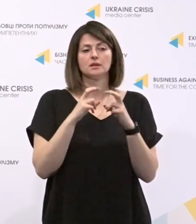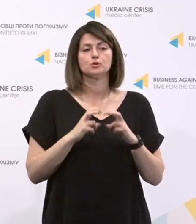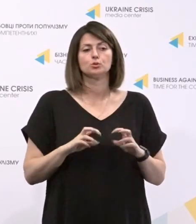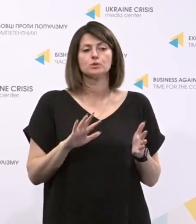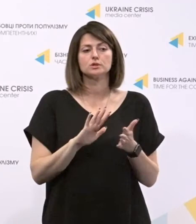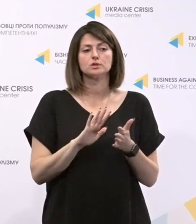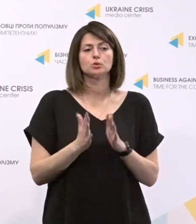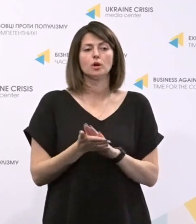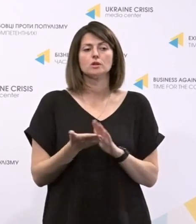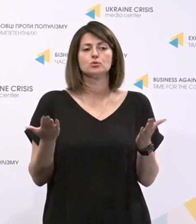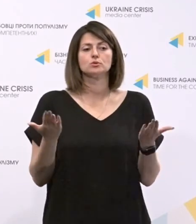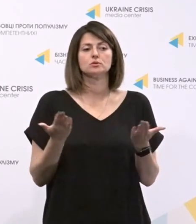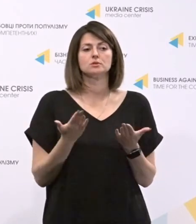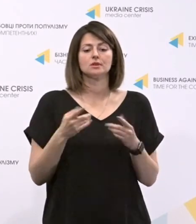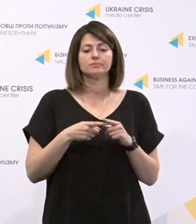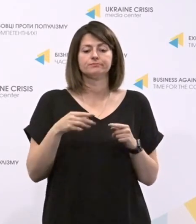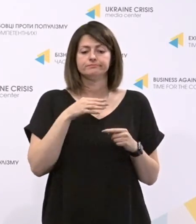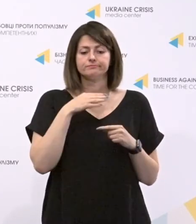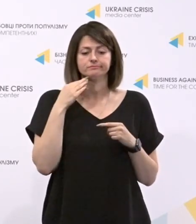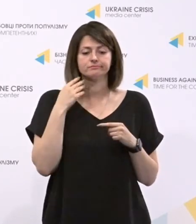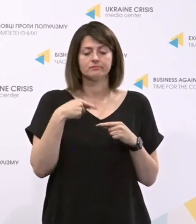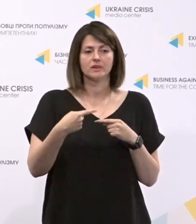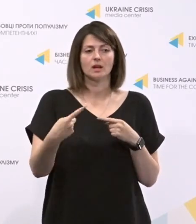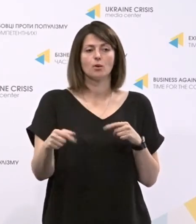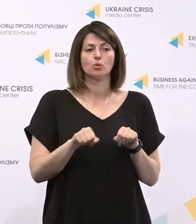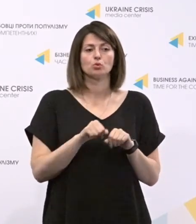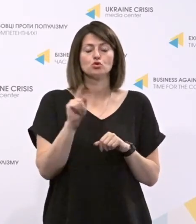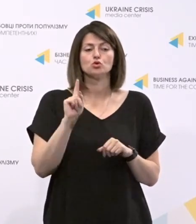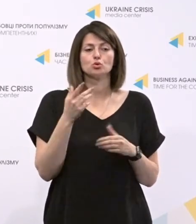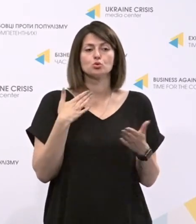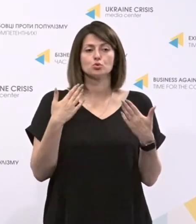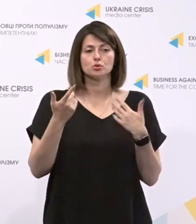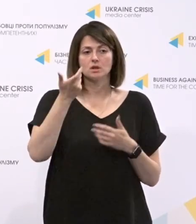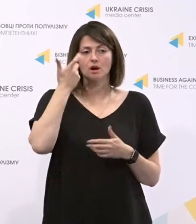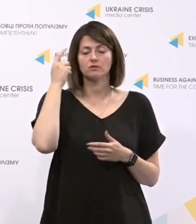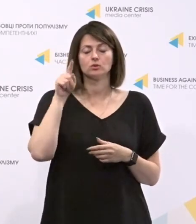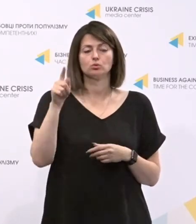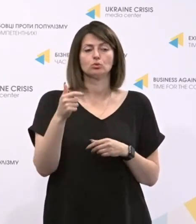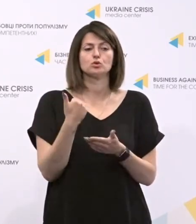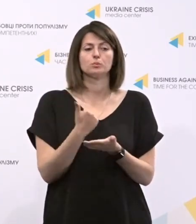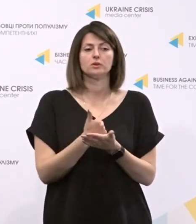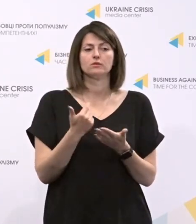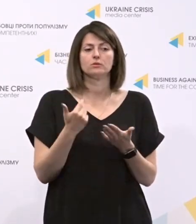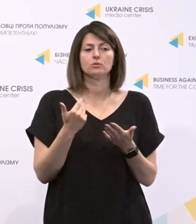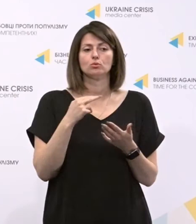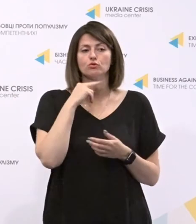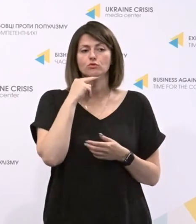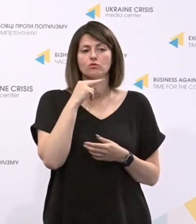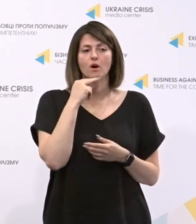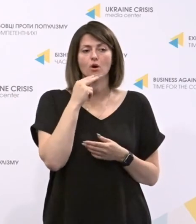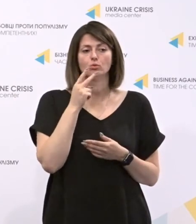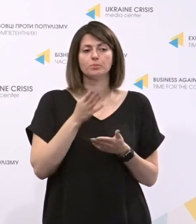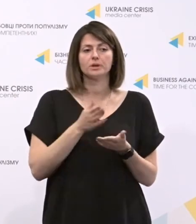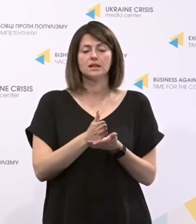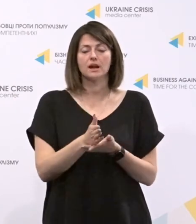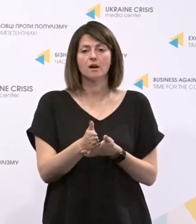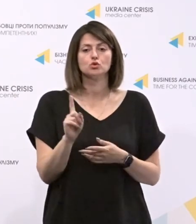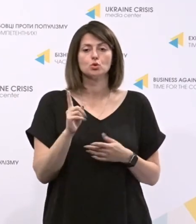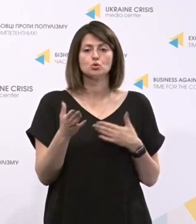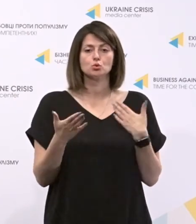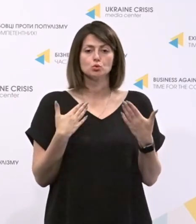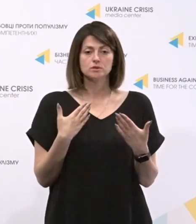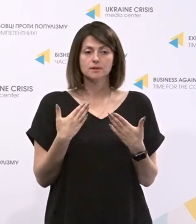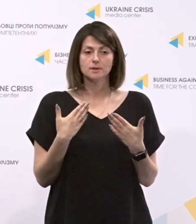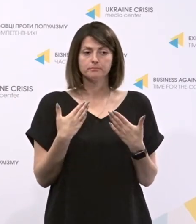violations. But for Kharkiv in particular, we've been looking at the situation with regard to not only over the years